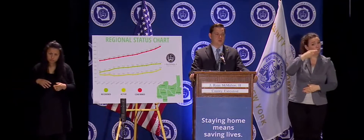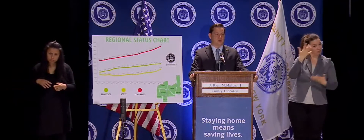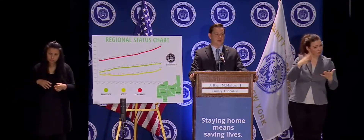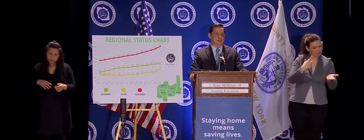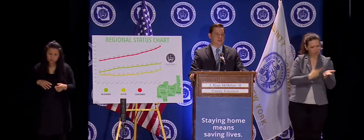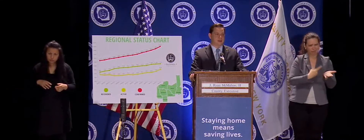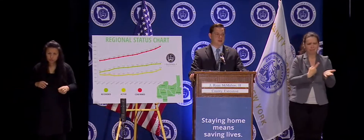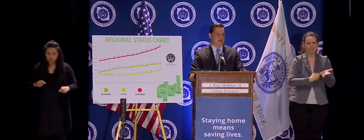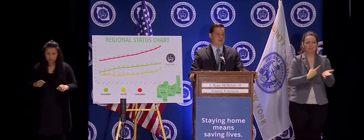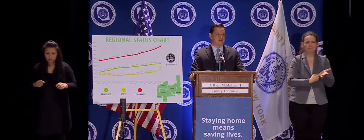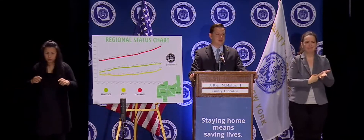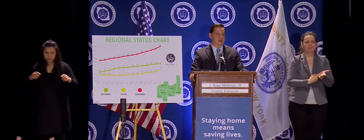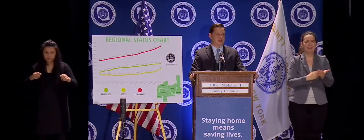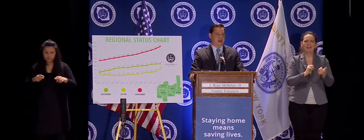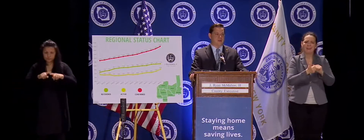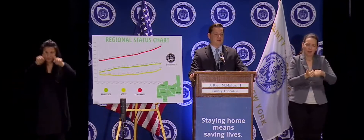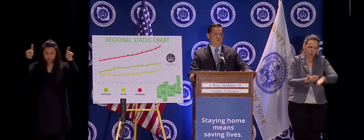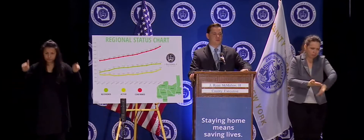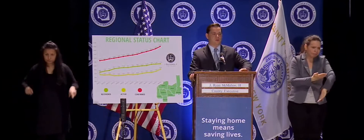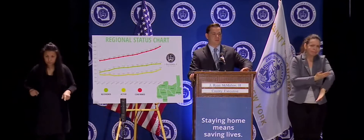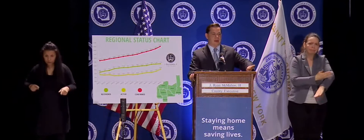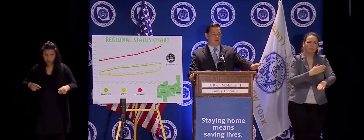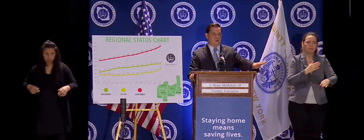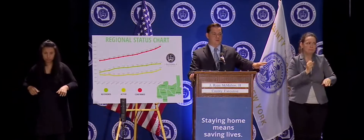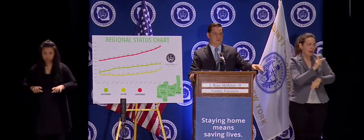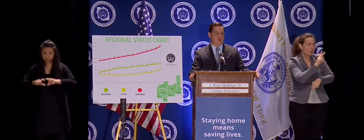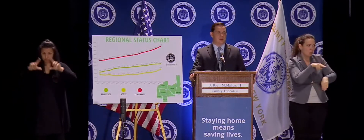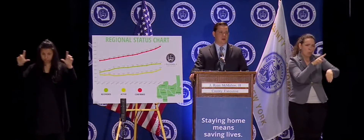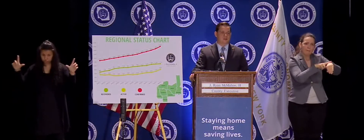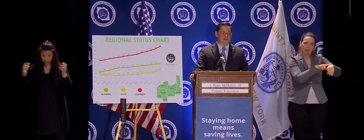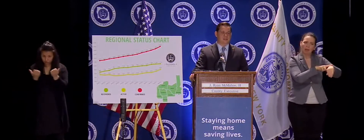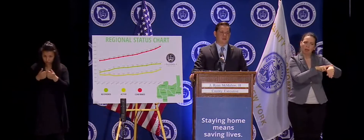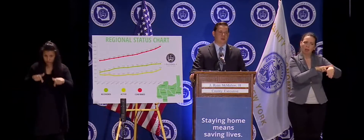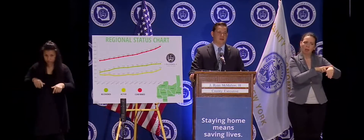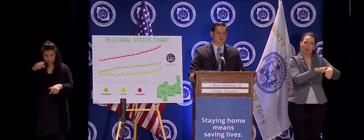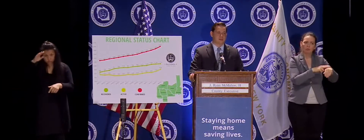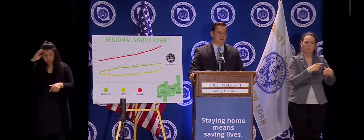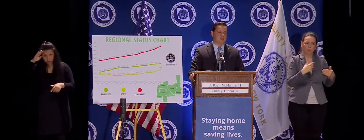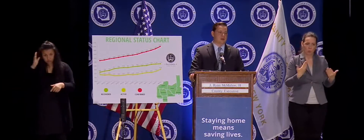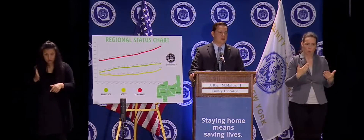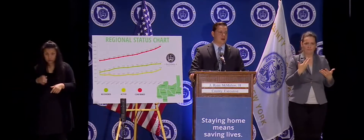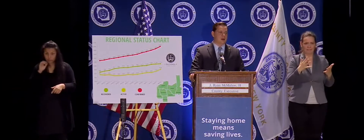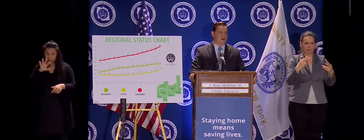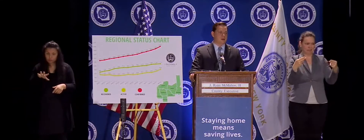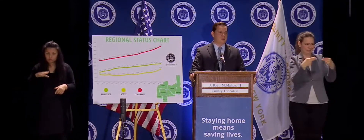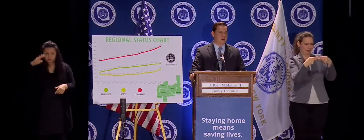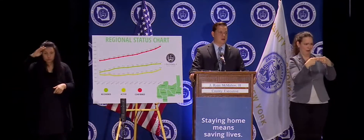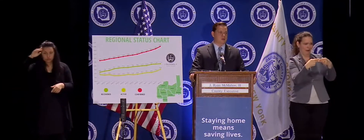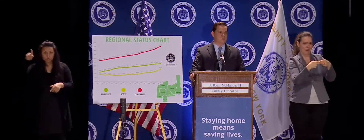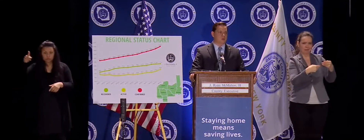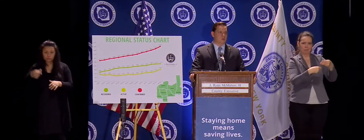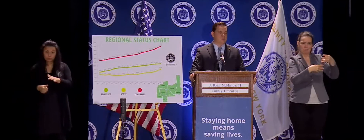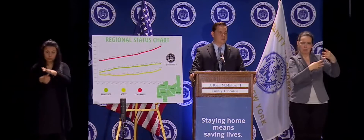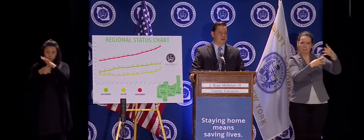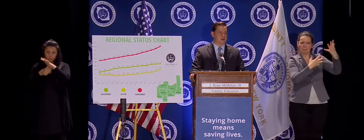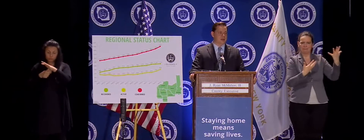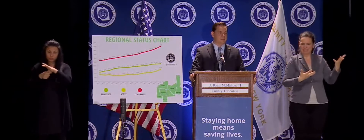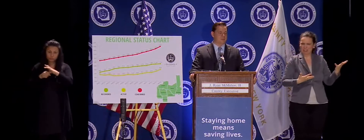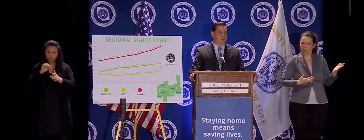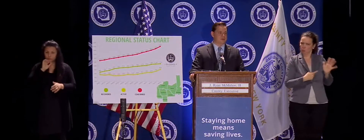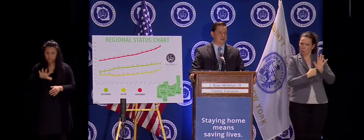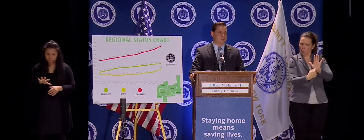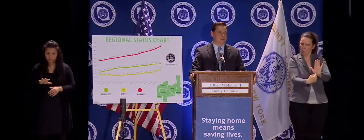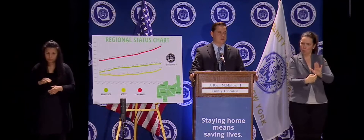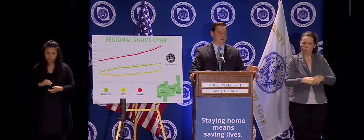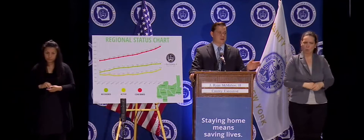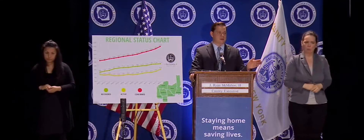was looking at it today, a 7-day average moving backwards of testing capacity. Our community wasn't there yet